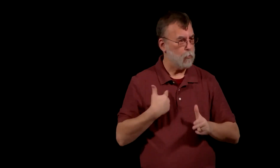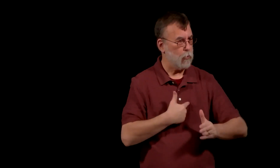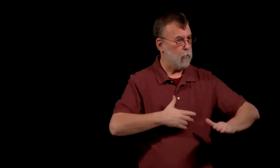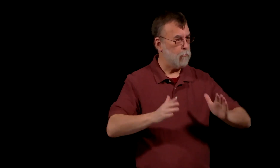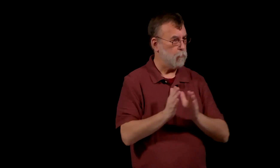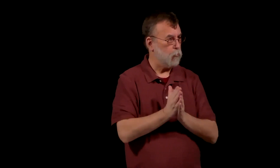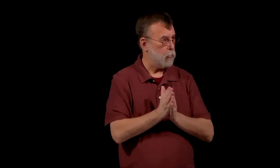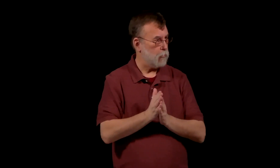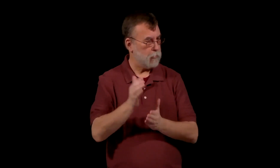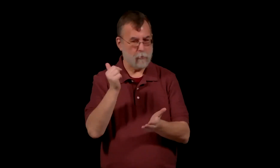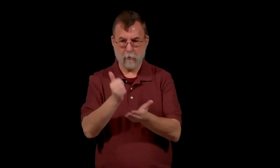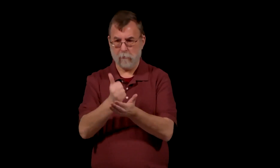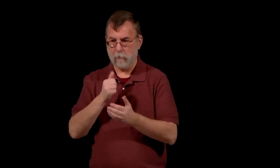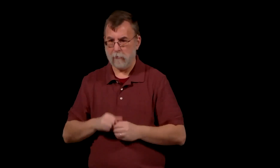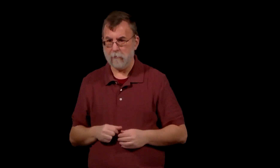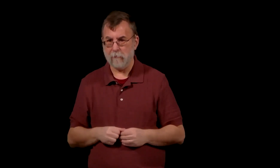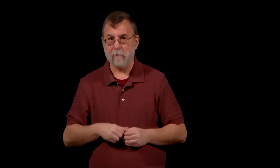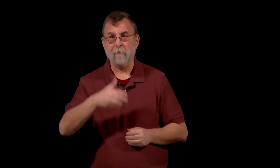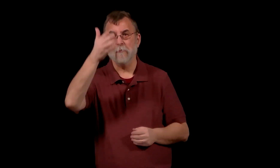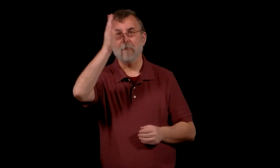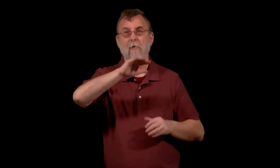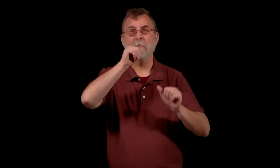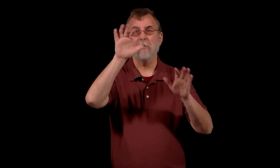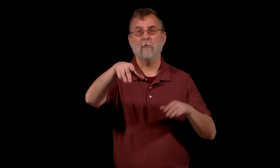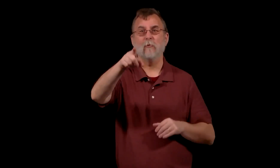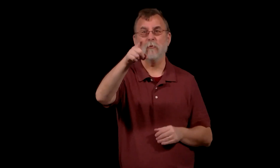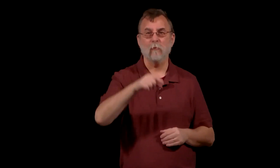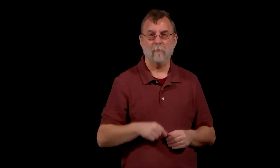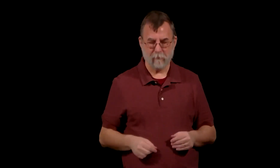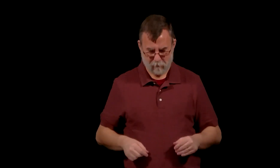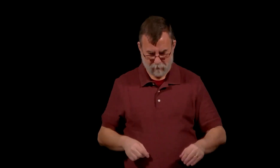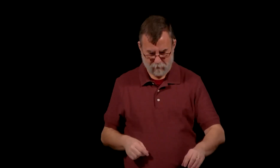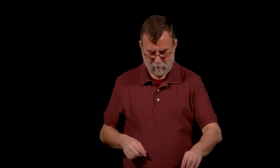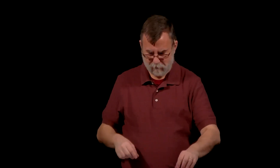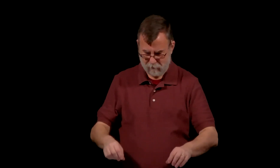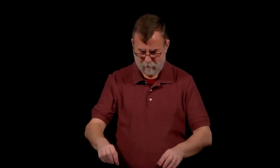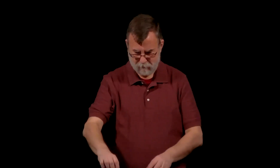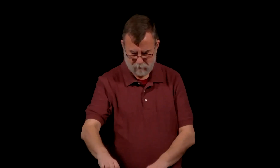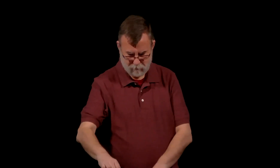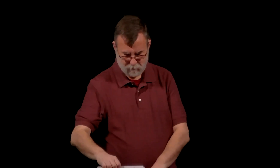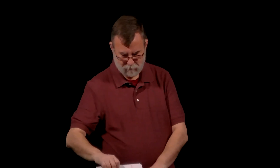Jesus' name we pray. Amen. May God bless you always.